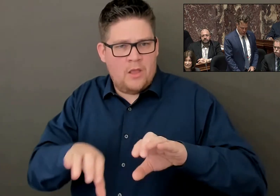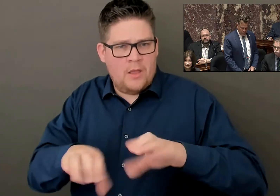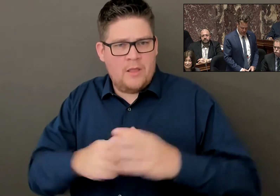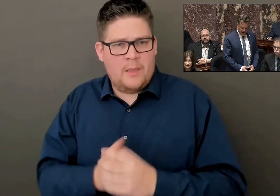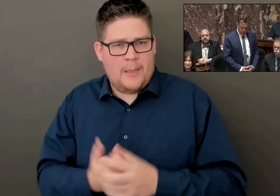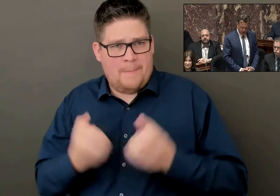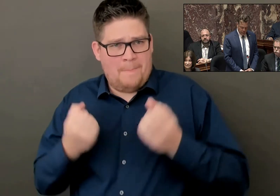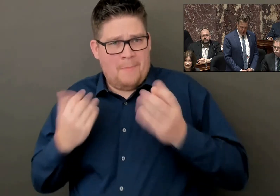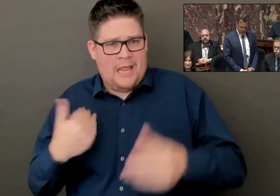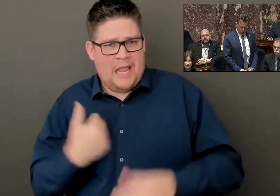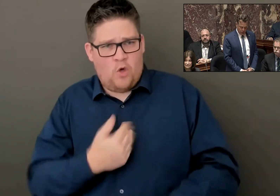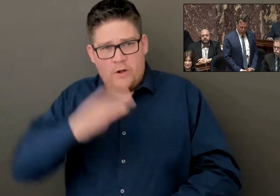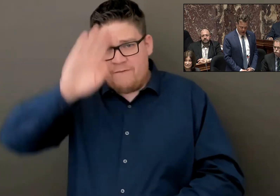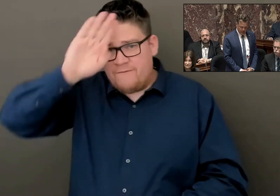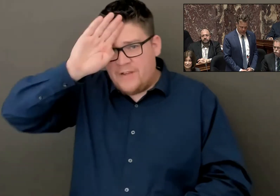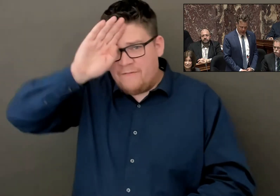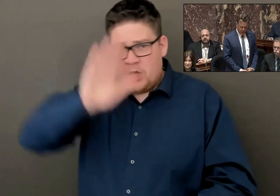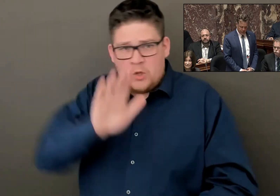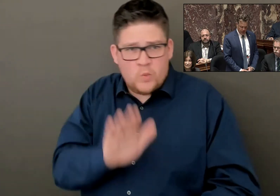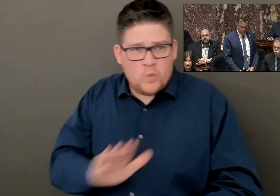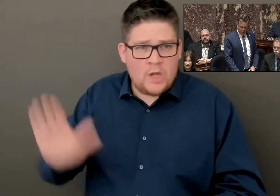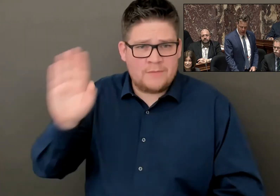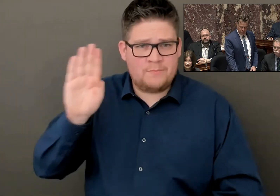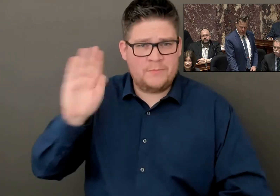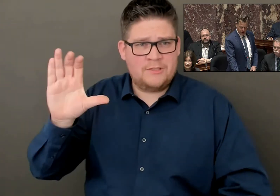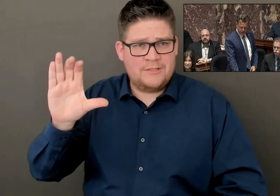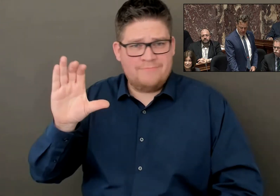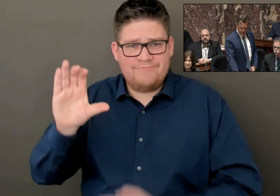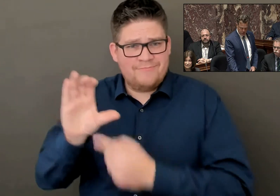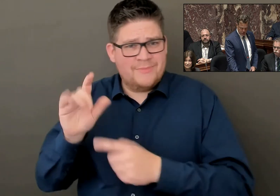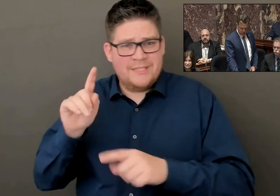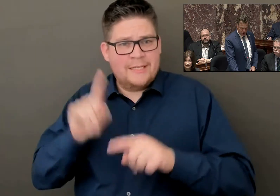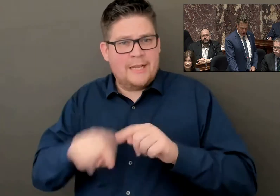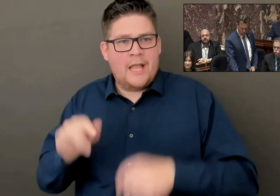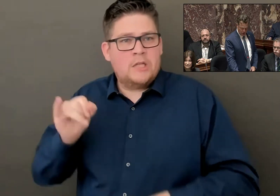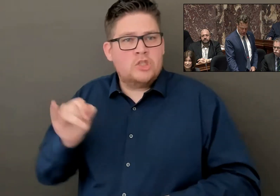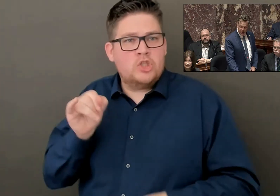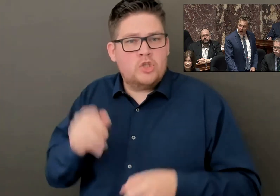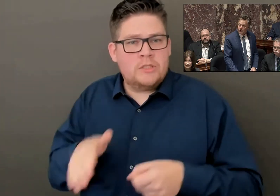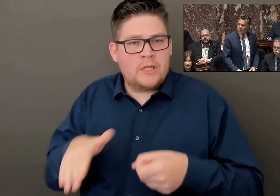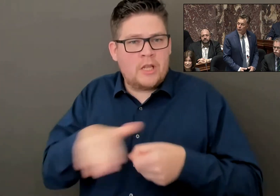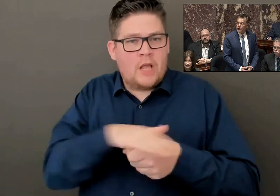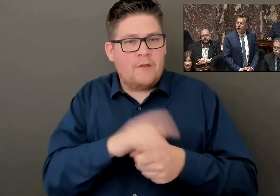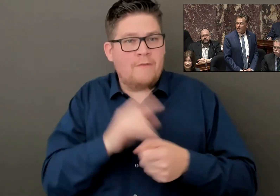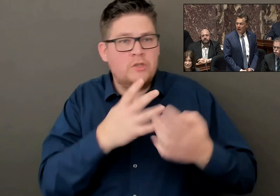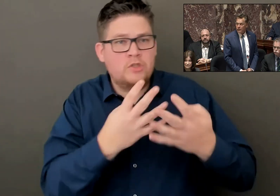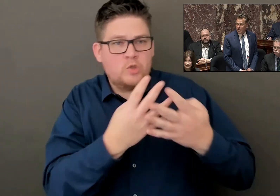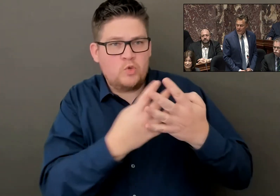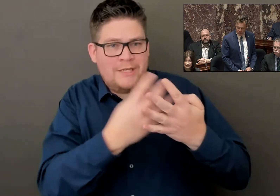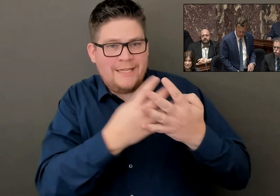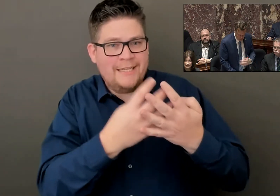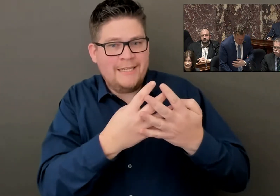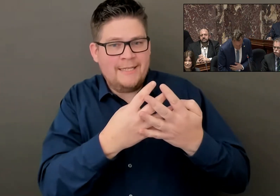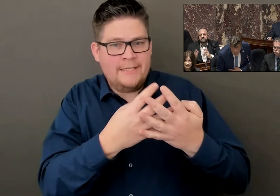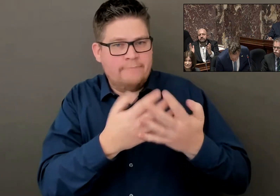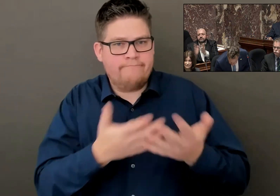Health, will this government commit to a proactive health screening program for firefighters to ensure we are looking after those who look after